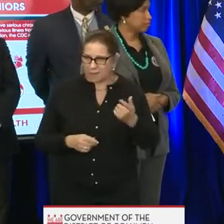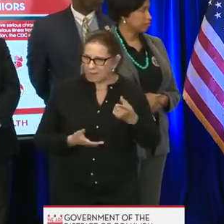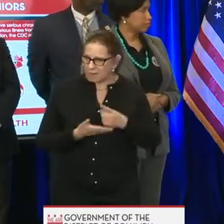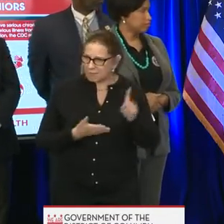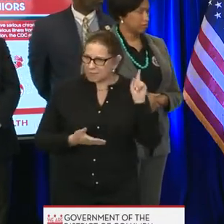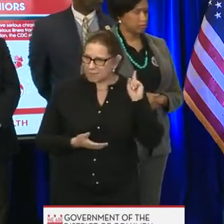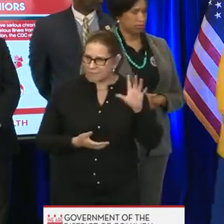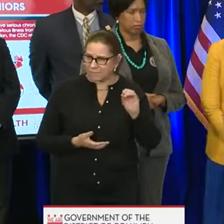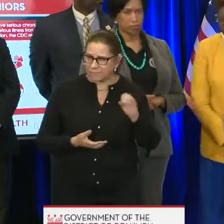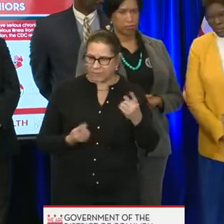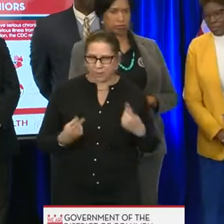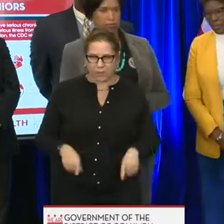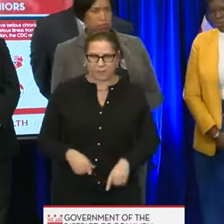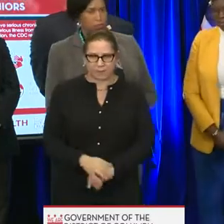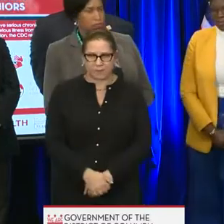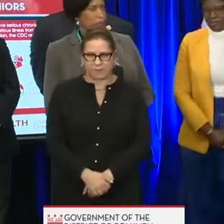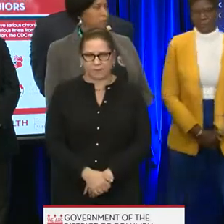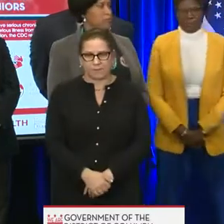to explain that? Sure. Yeah.